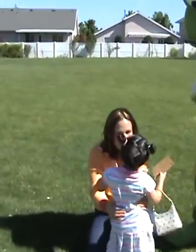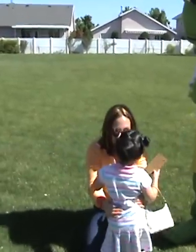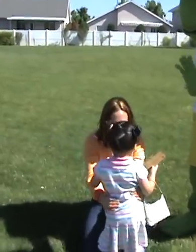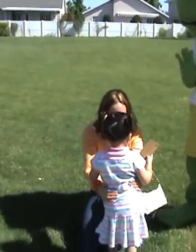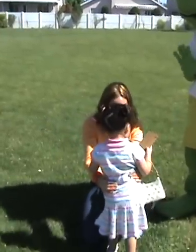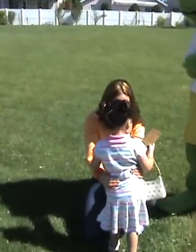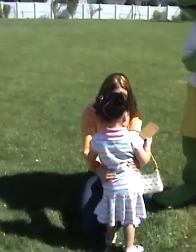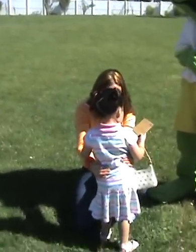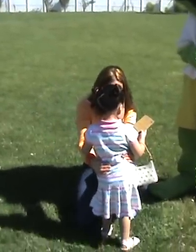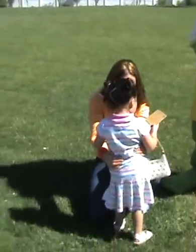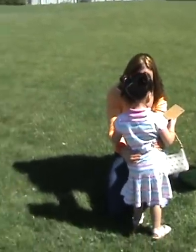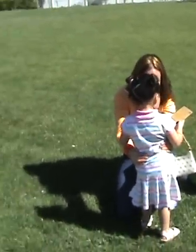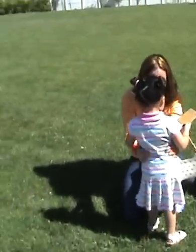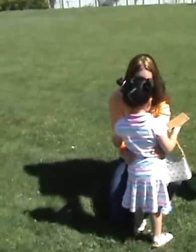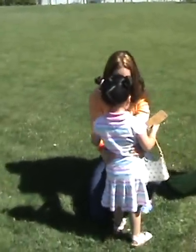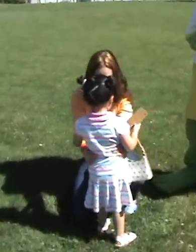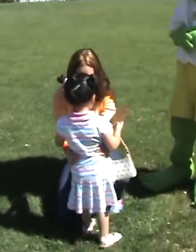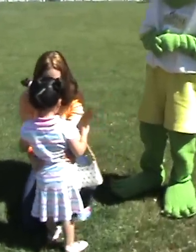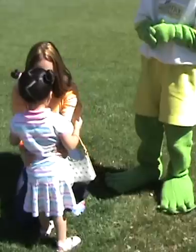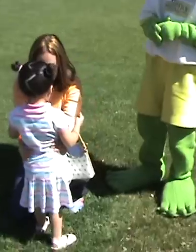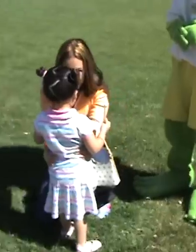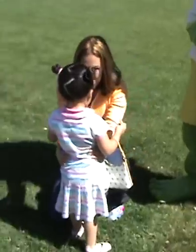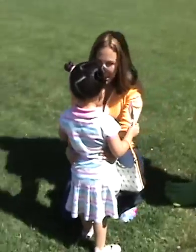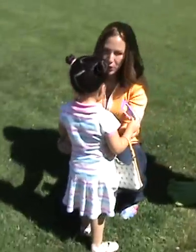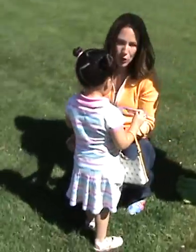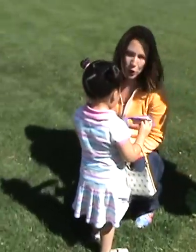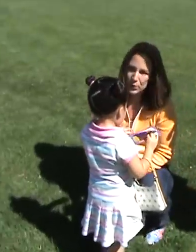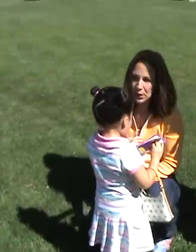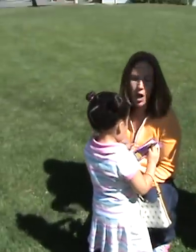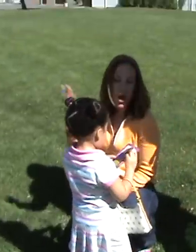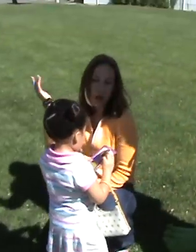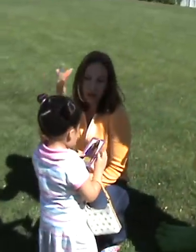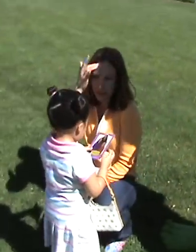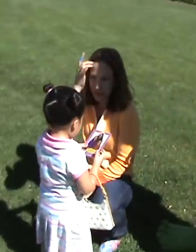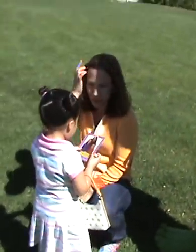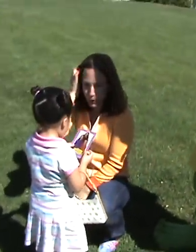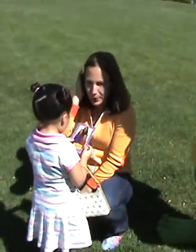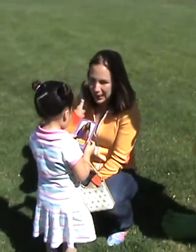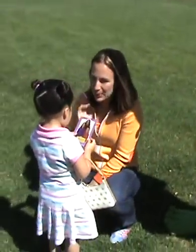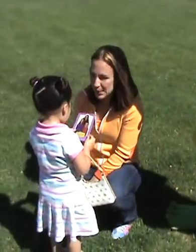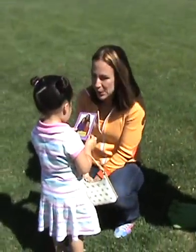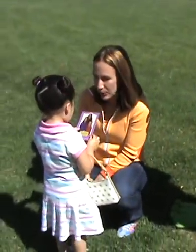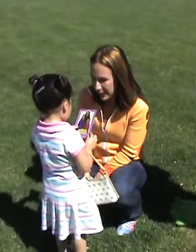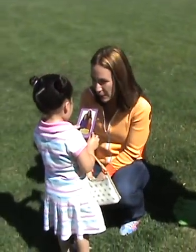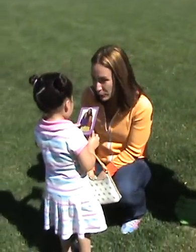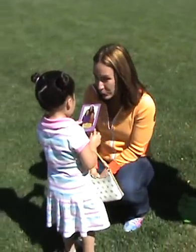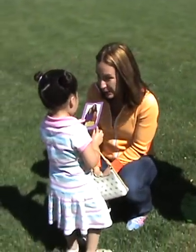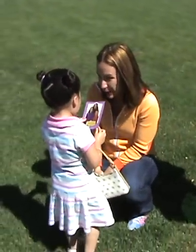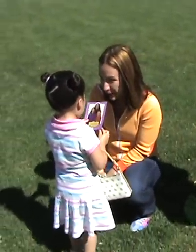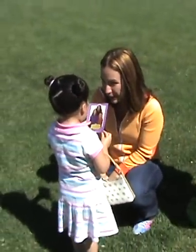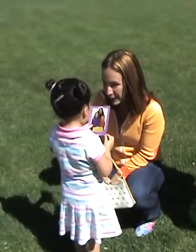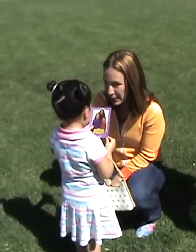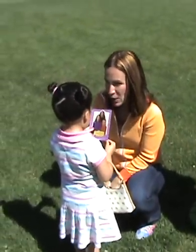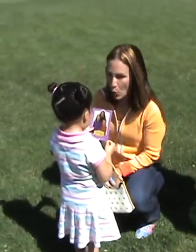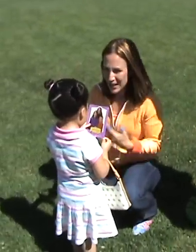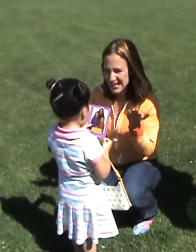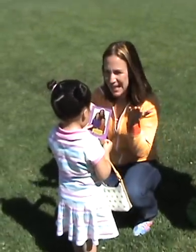you done your signs yet? Go ahead. Did you do them? Because I know you did all the signs for me when I came to see you in California. What is that?